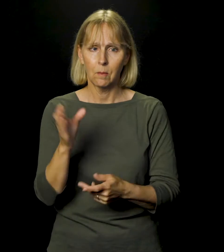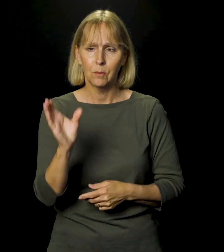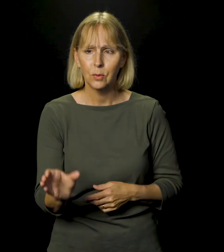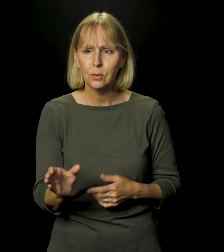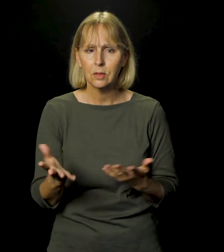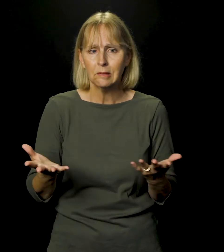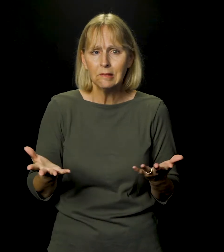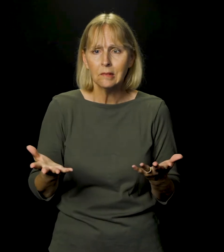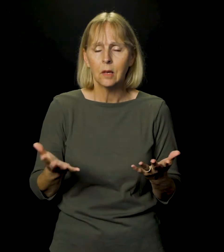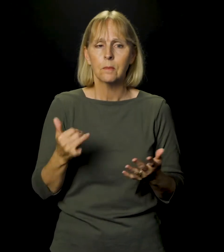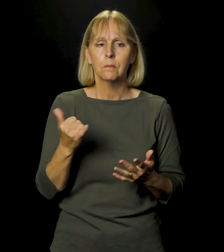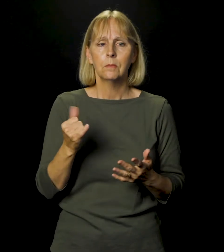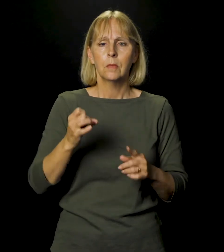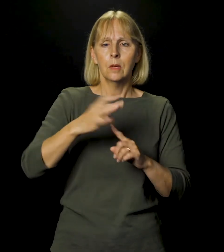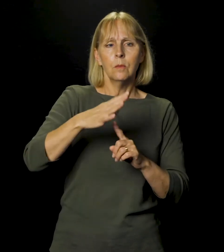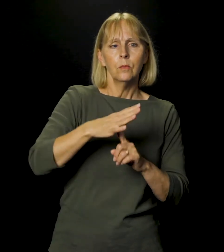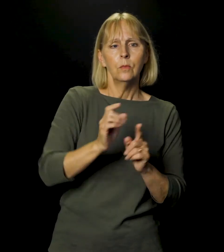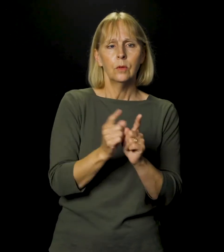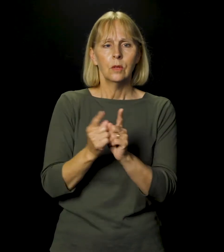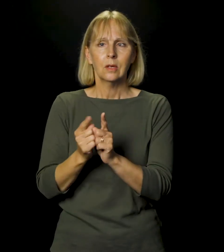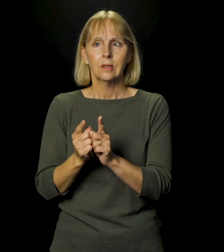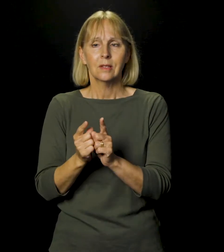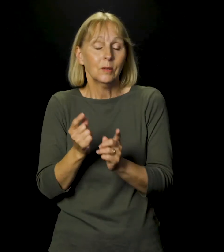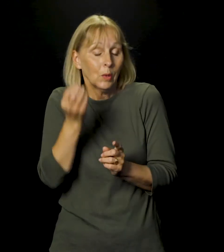maybe important things get left unsaid.